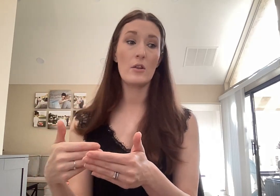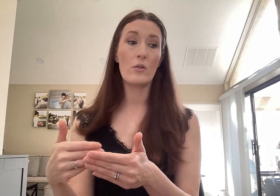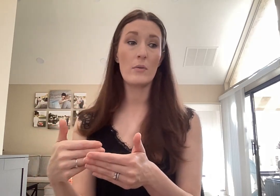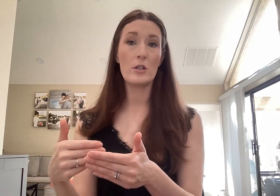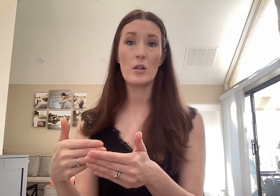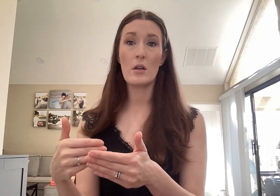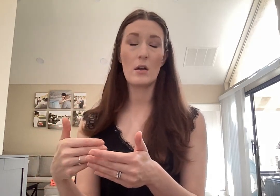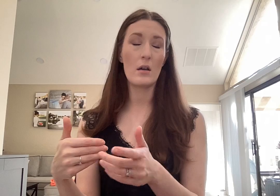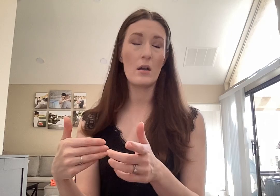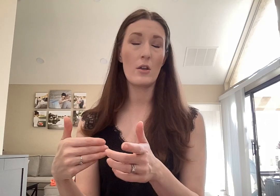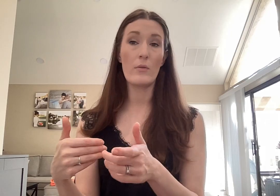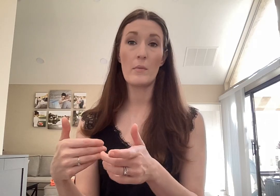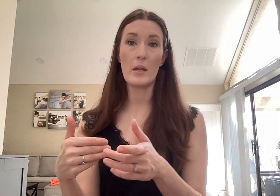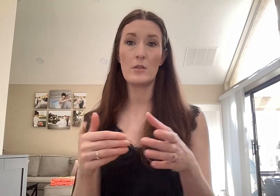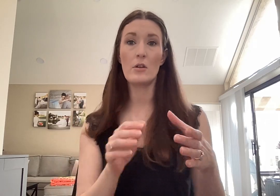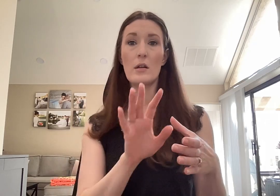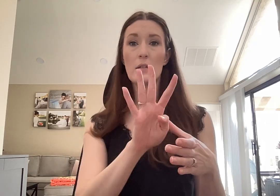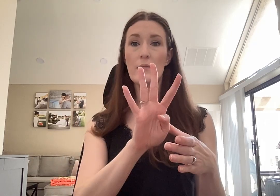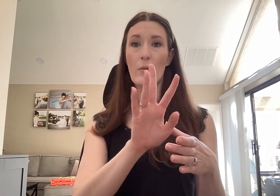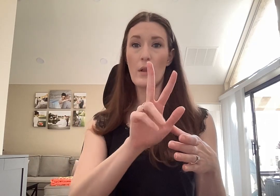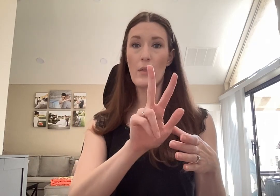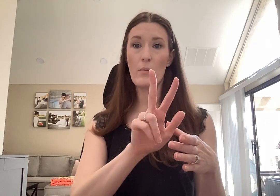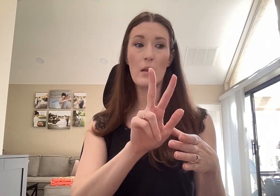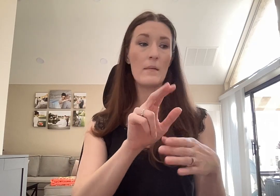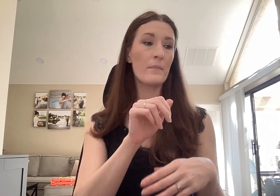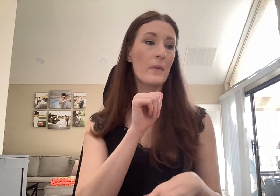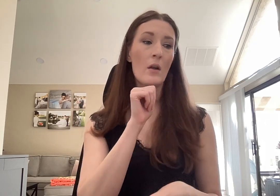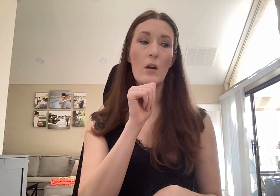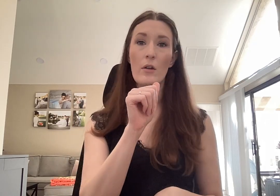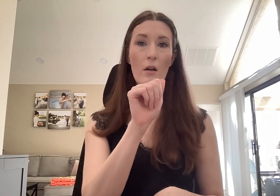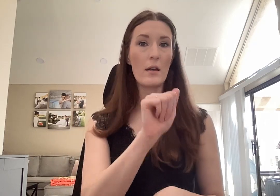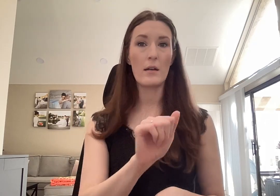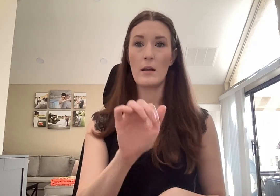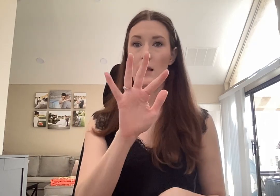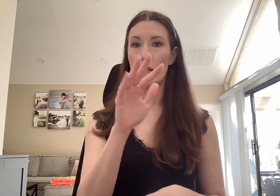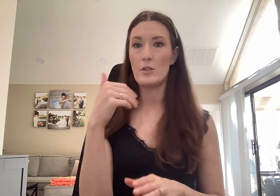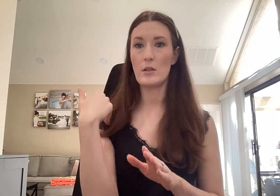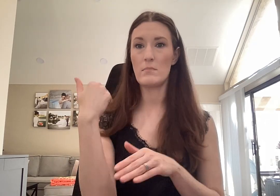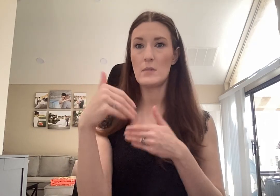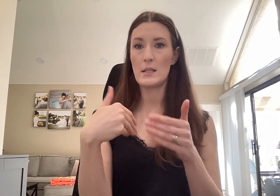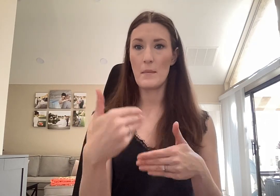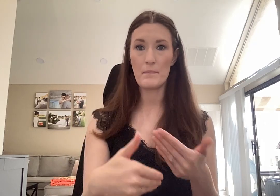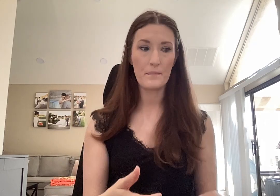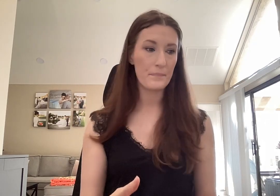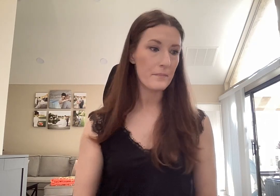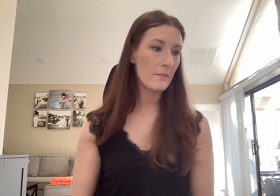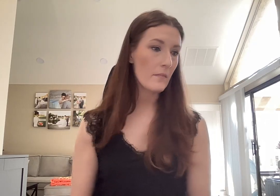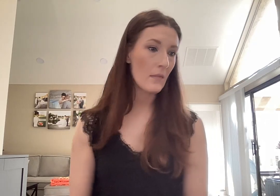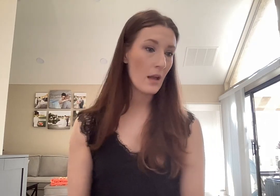your ratio, your remainder is 43 are not Asian descent.